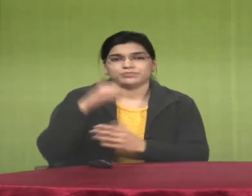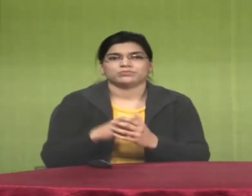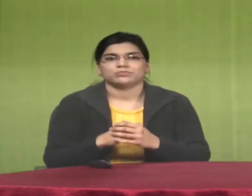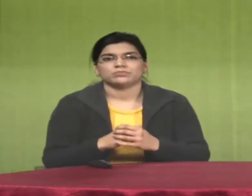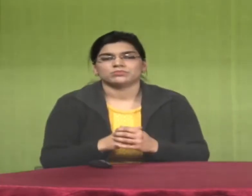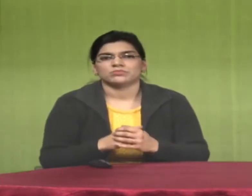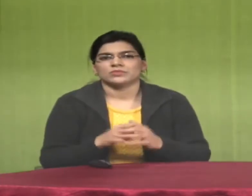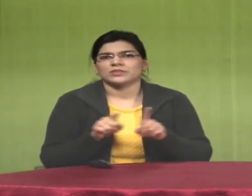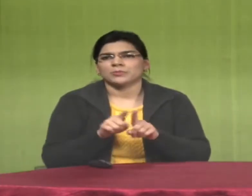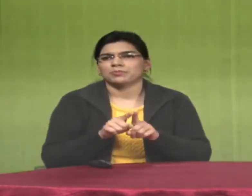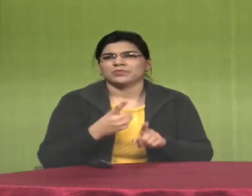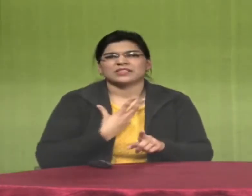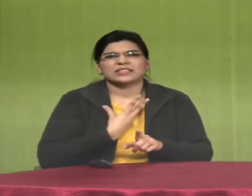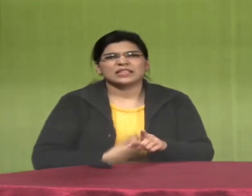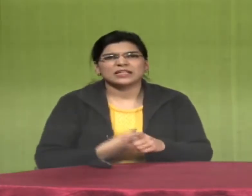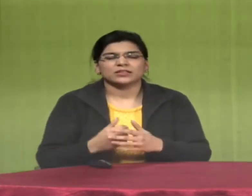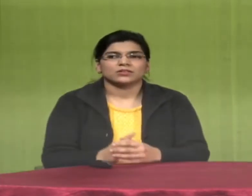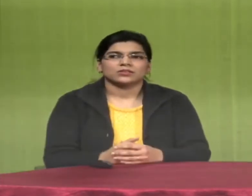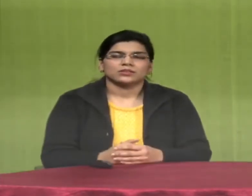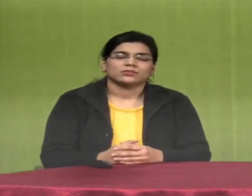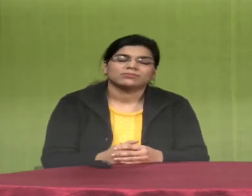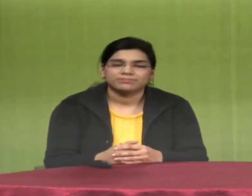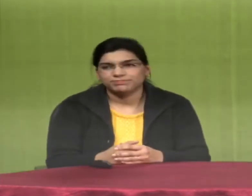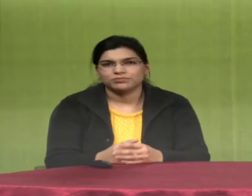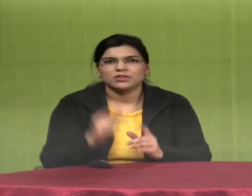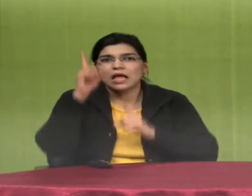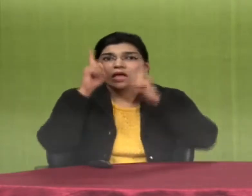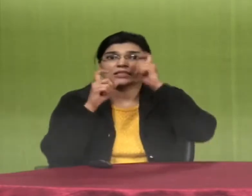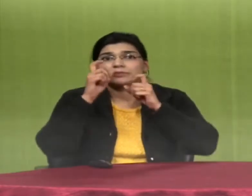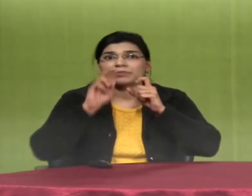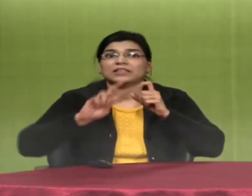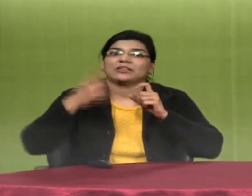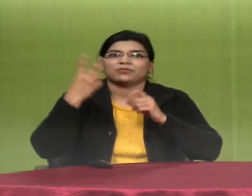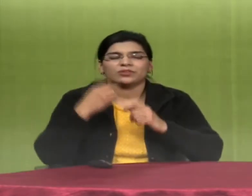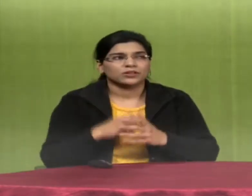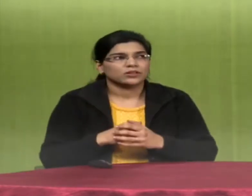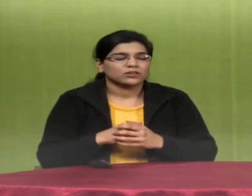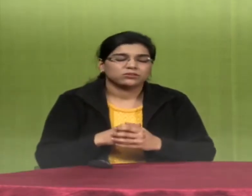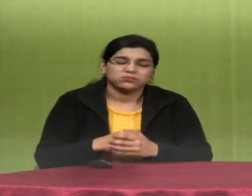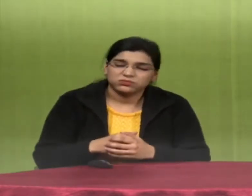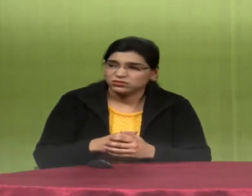Ninth word is sigh, a deep breath.